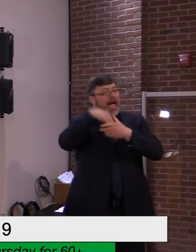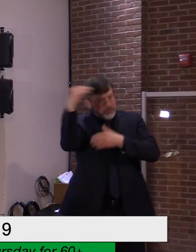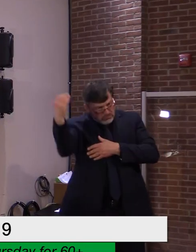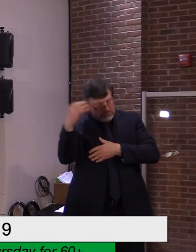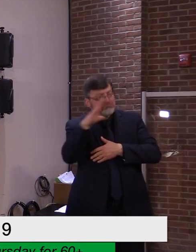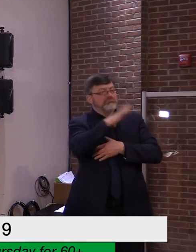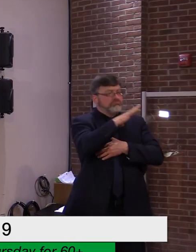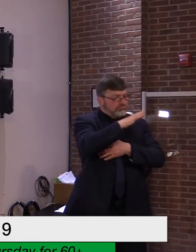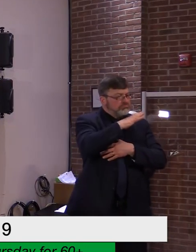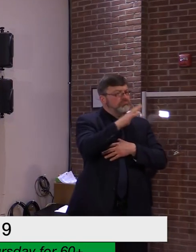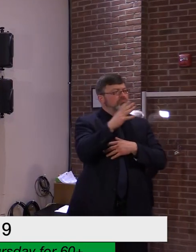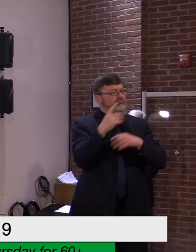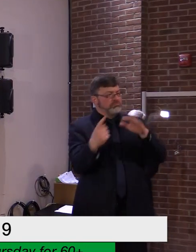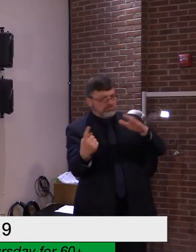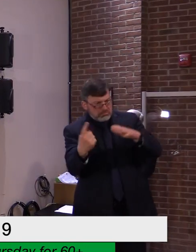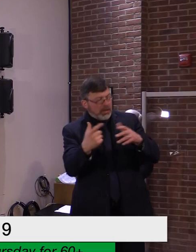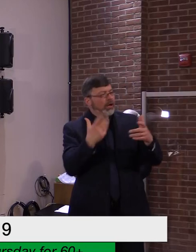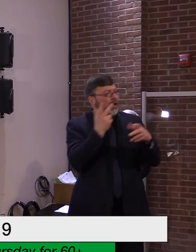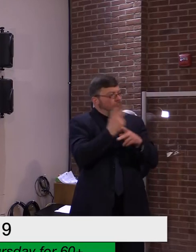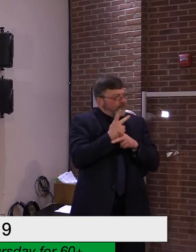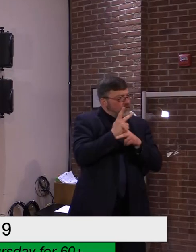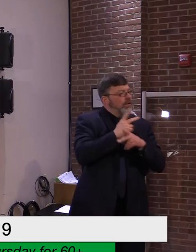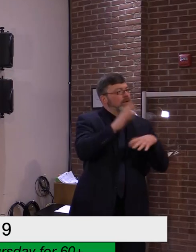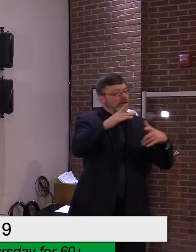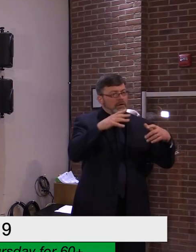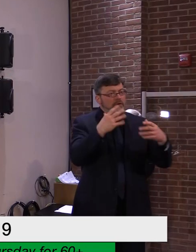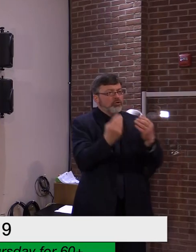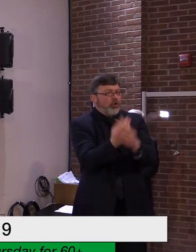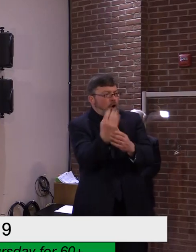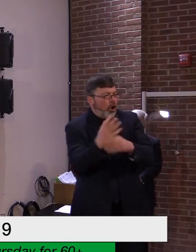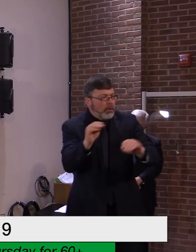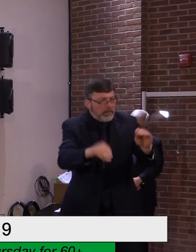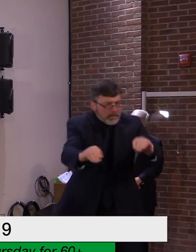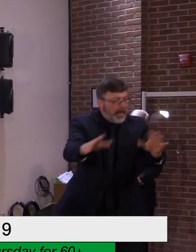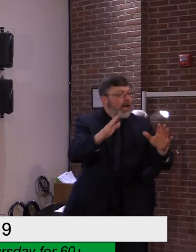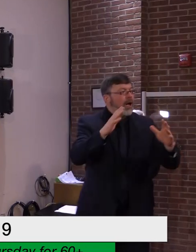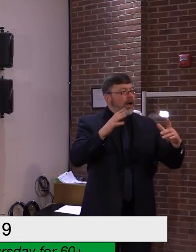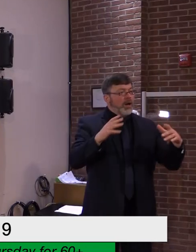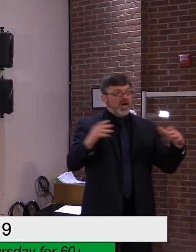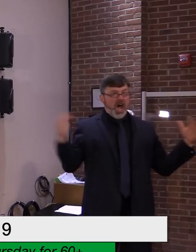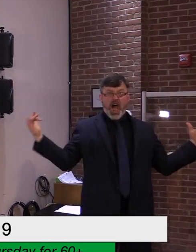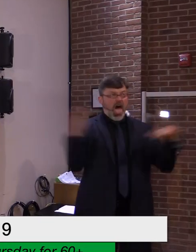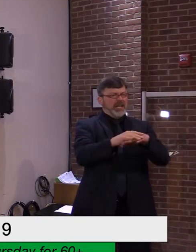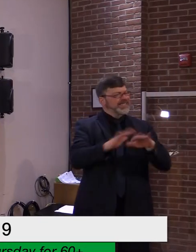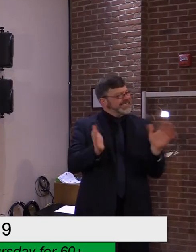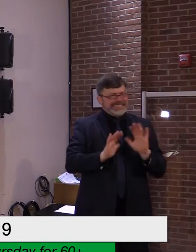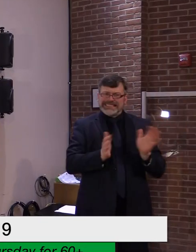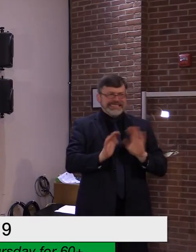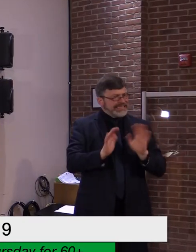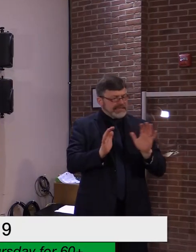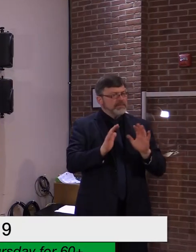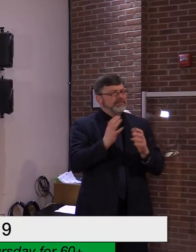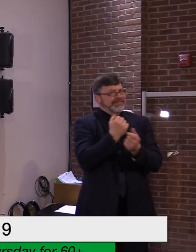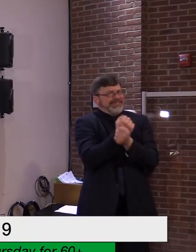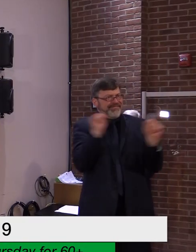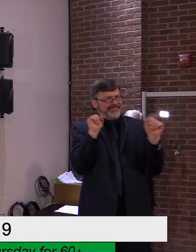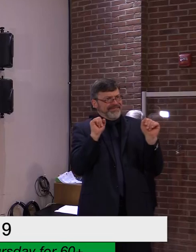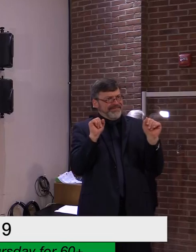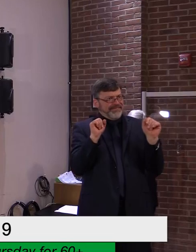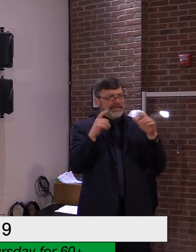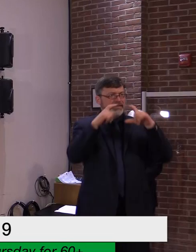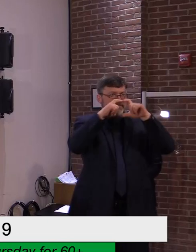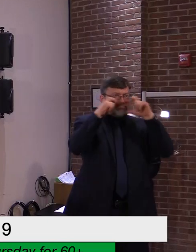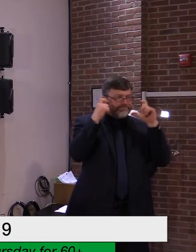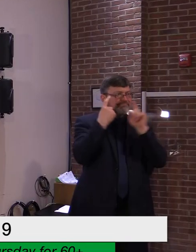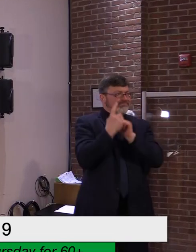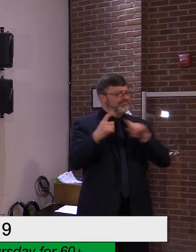together. But please do so safely. We're still in a very delicate time where the virus and